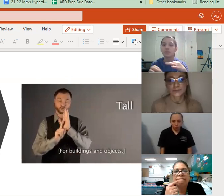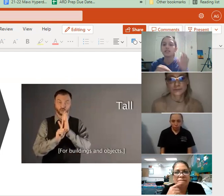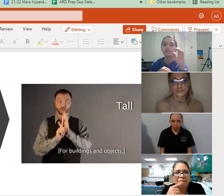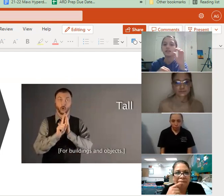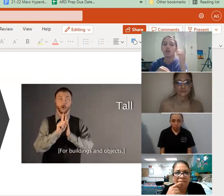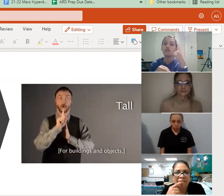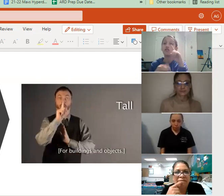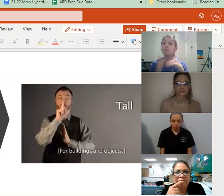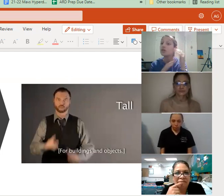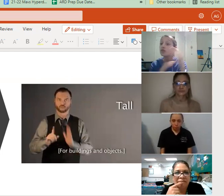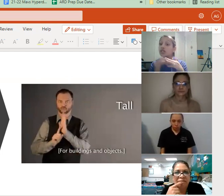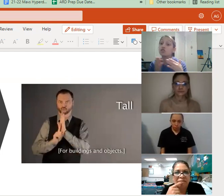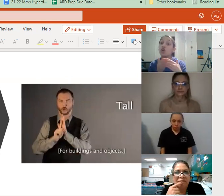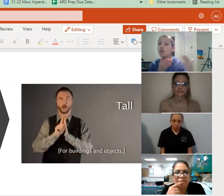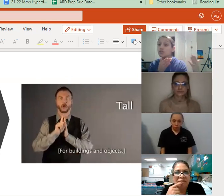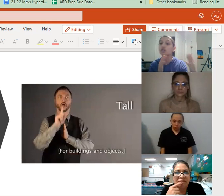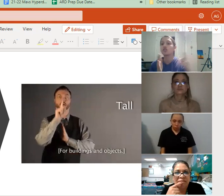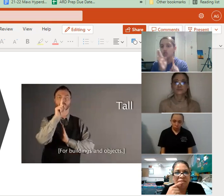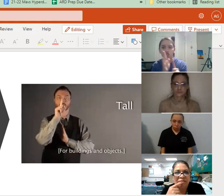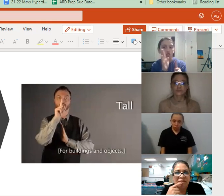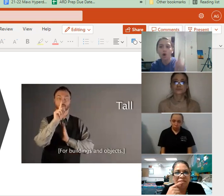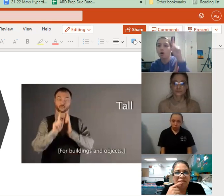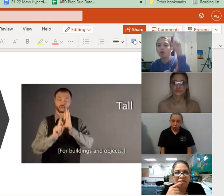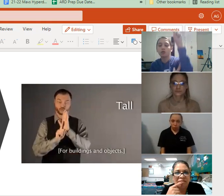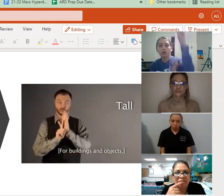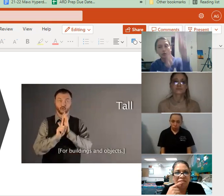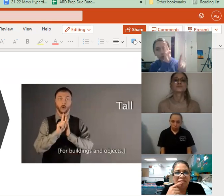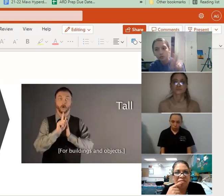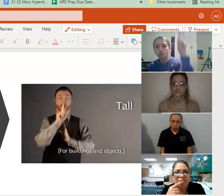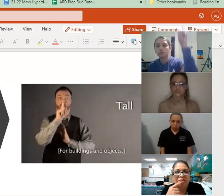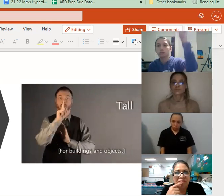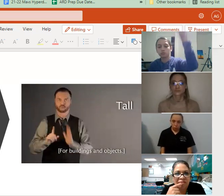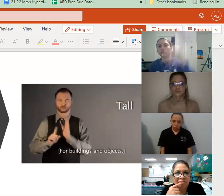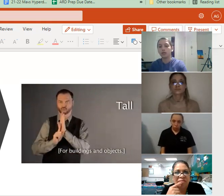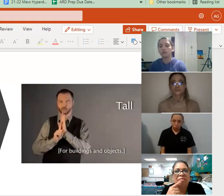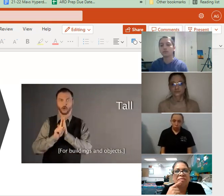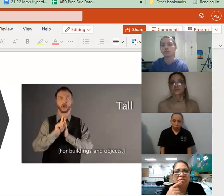one explains for buildings or objects, just tall.